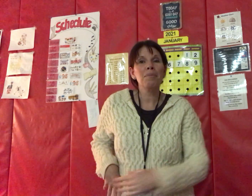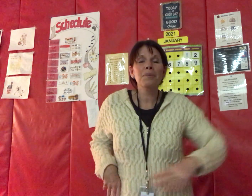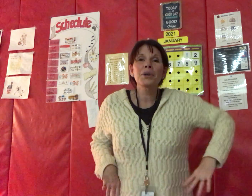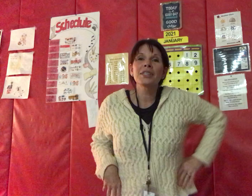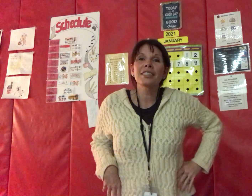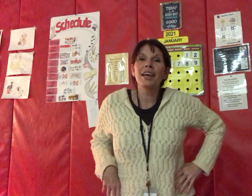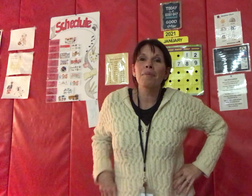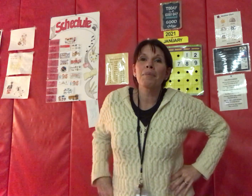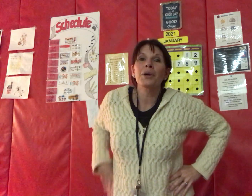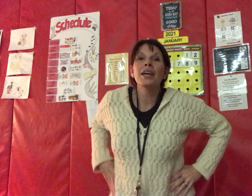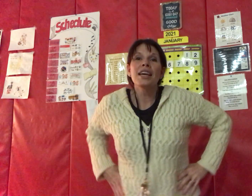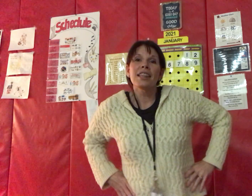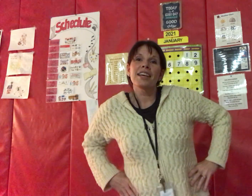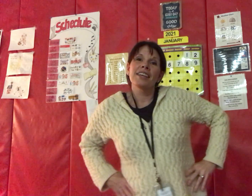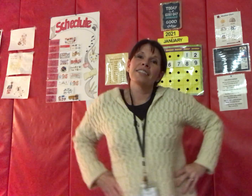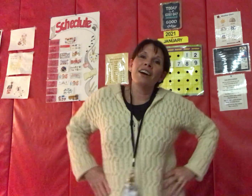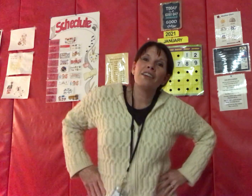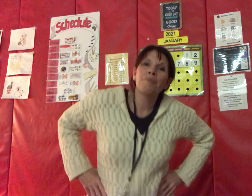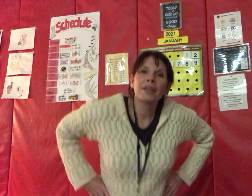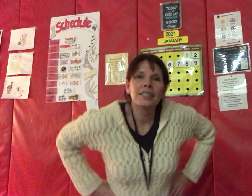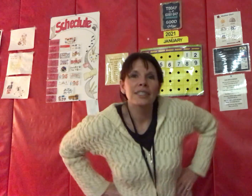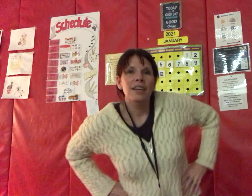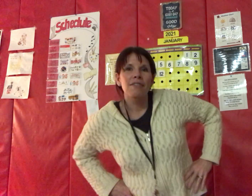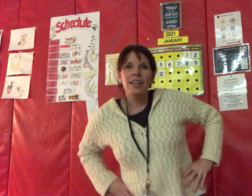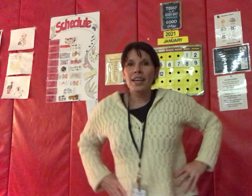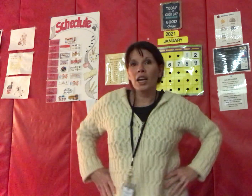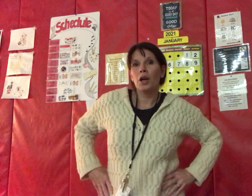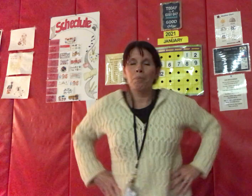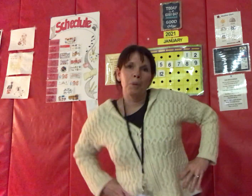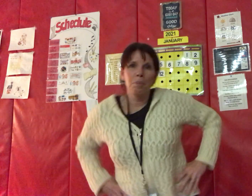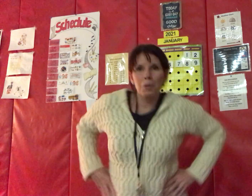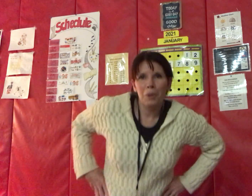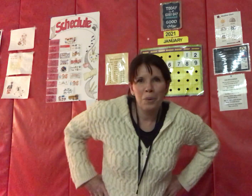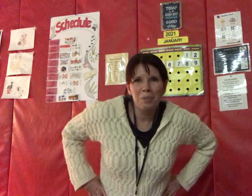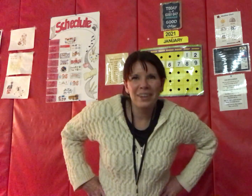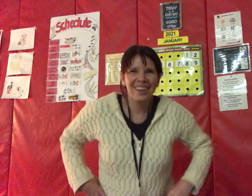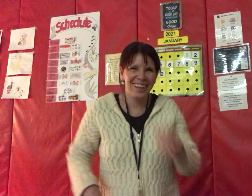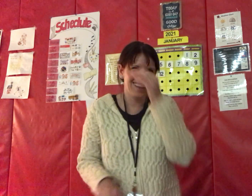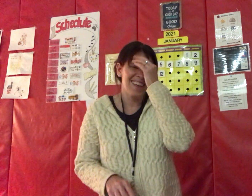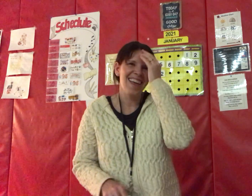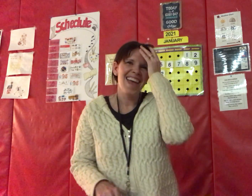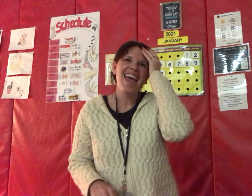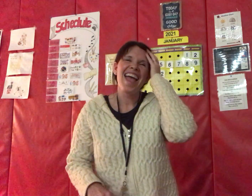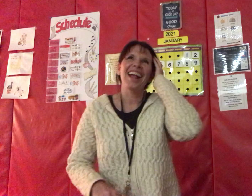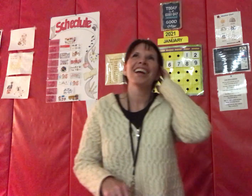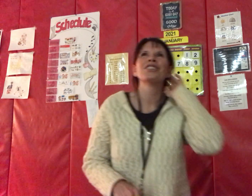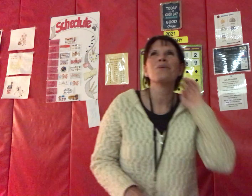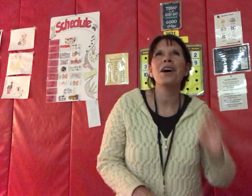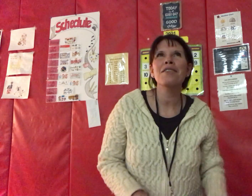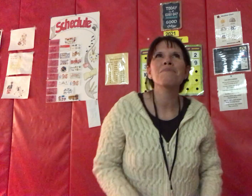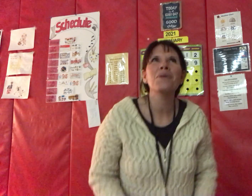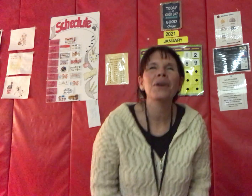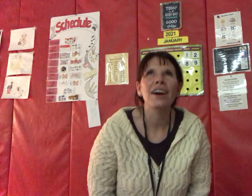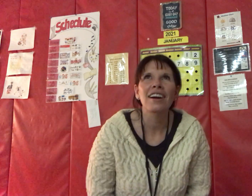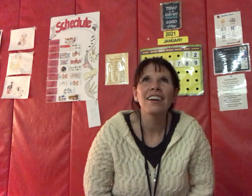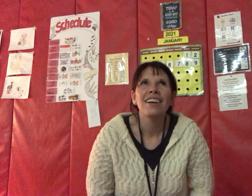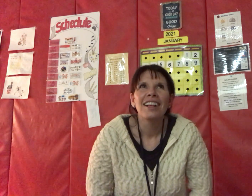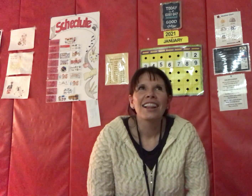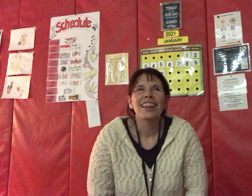November, December. These are the months of the year. Boom, boom, boom. And one more. Let